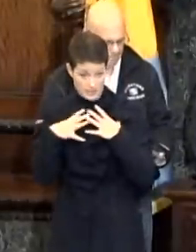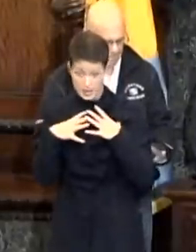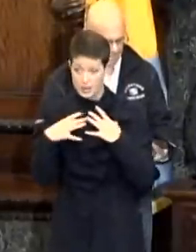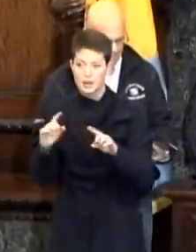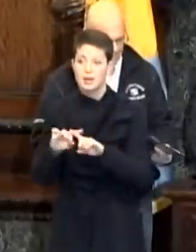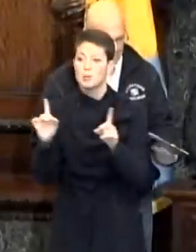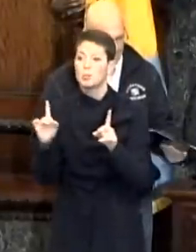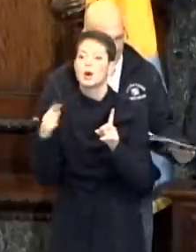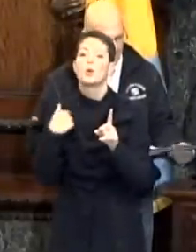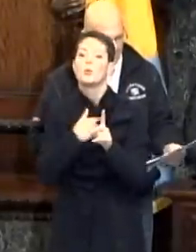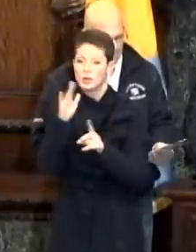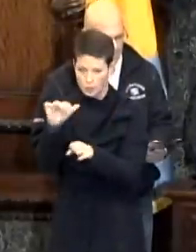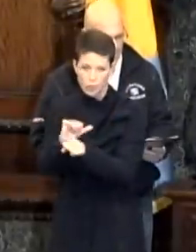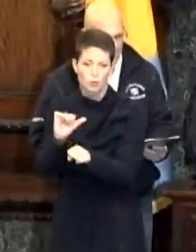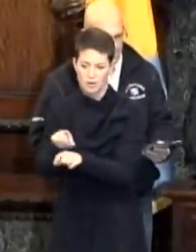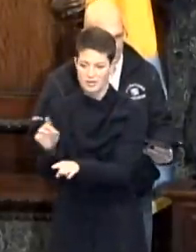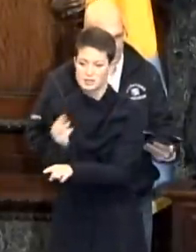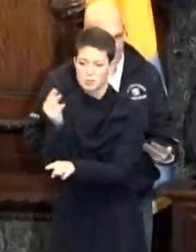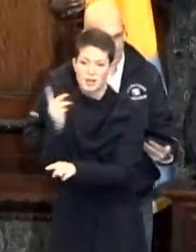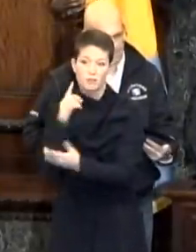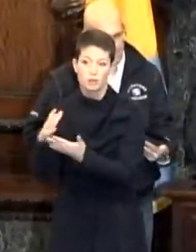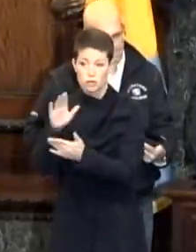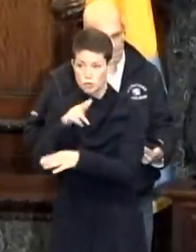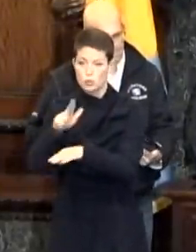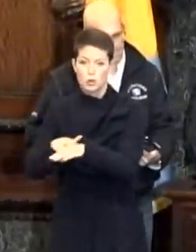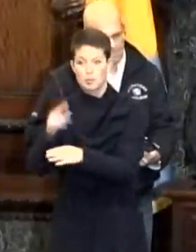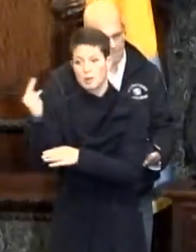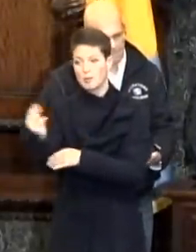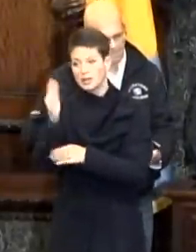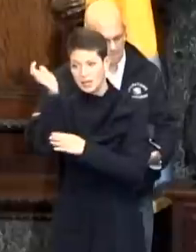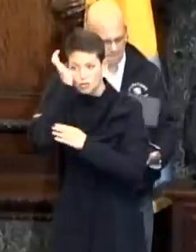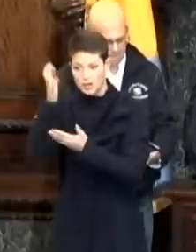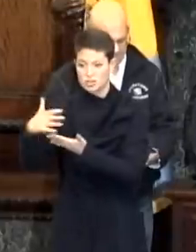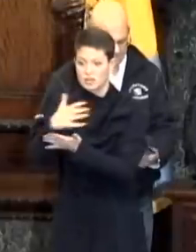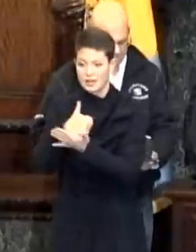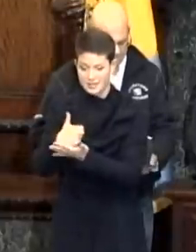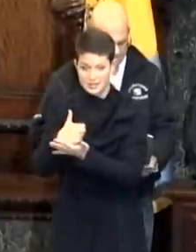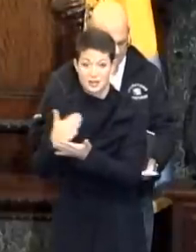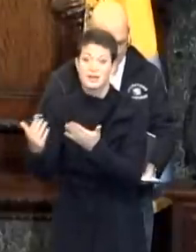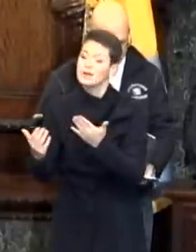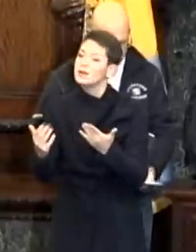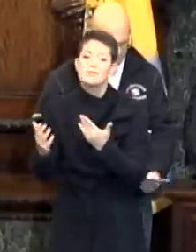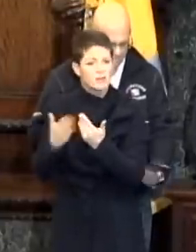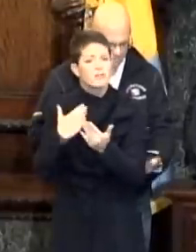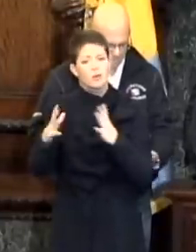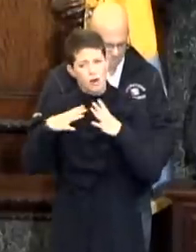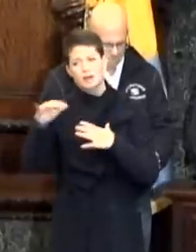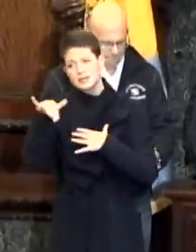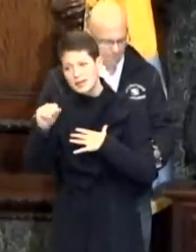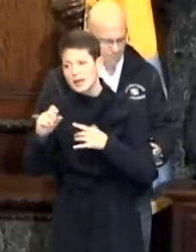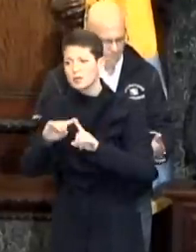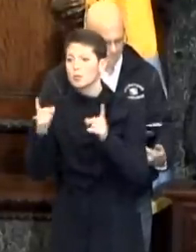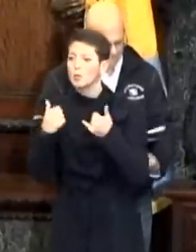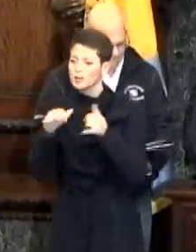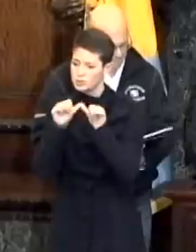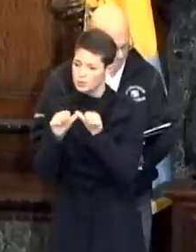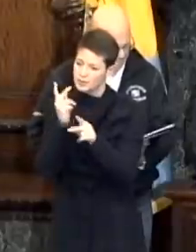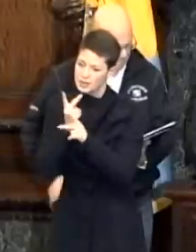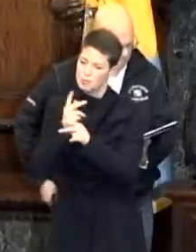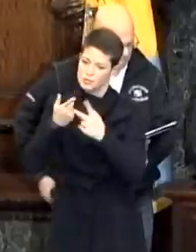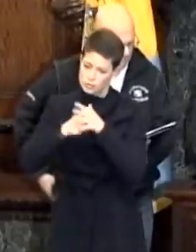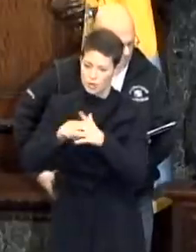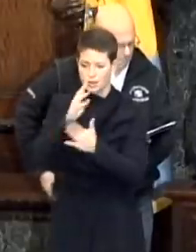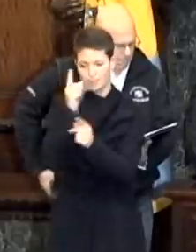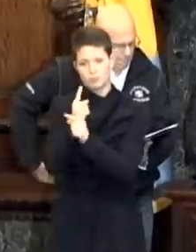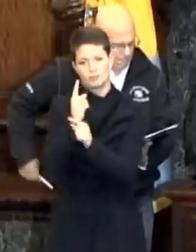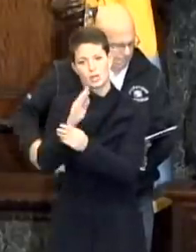holiday, we are picking up normal Monday trash collection this Monday, even though it is a holiday. We want to stay on our regular schedule, and